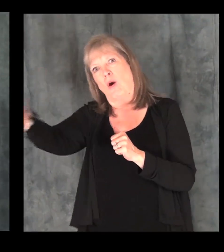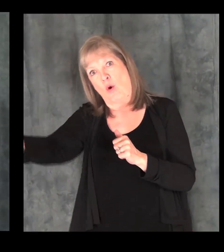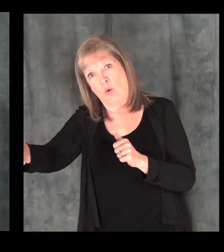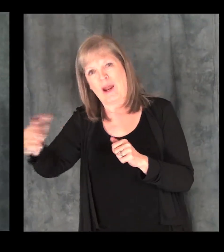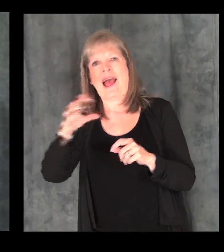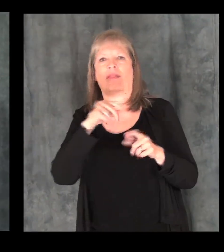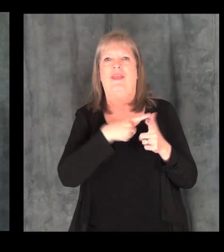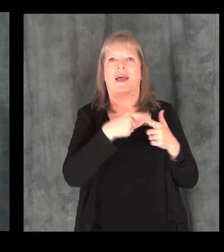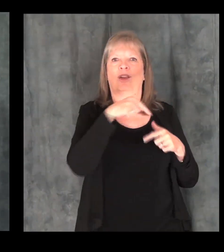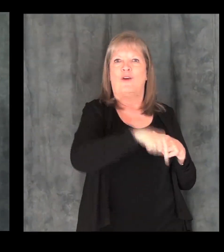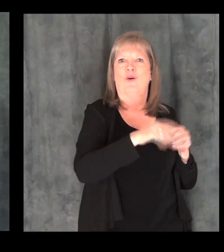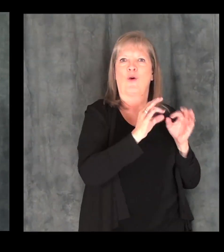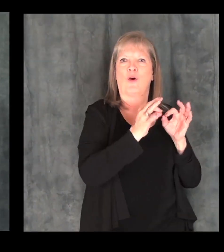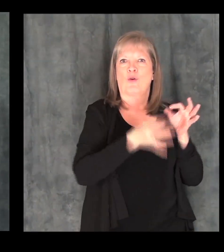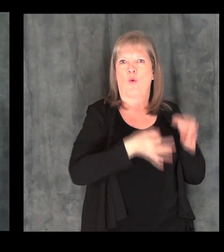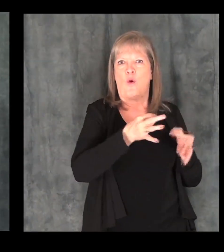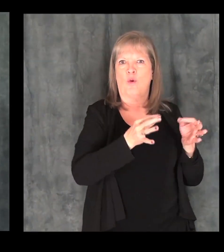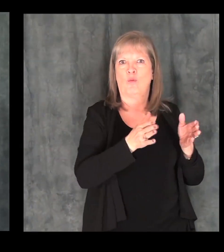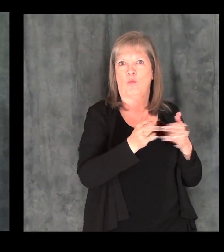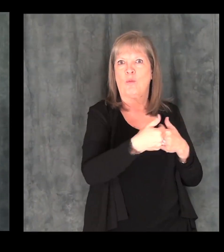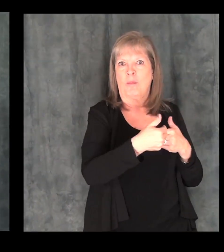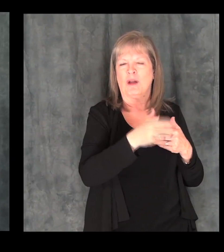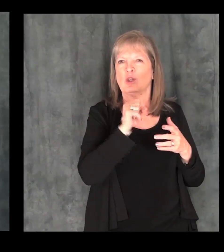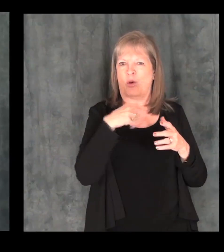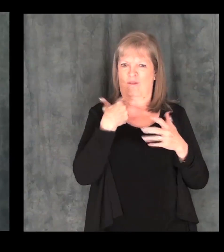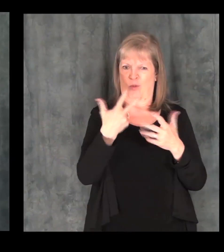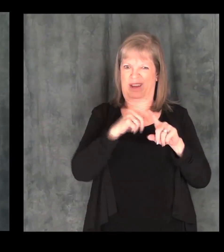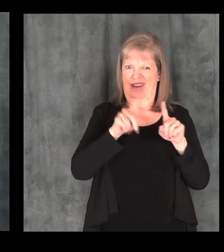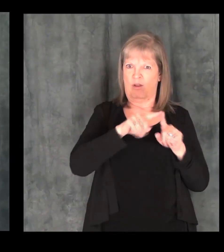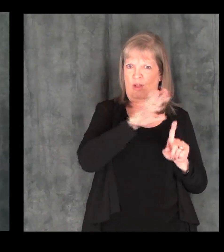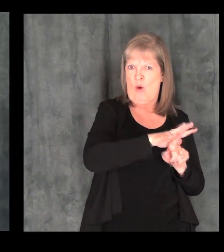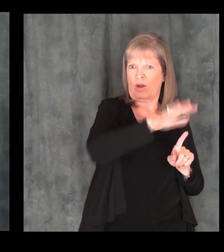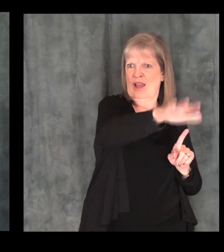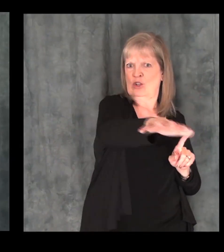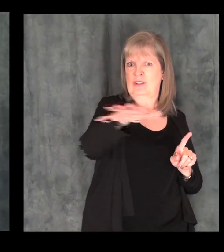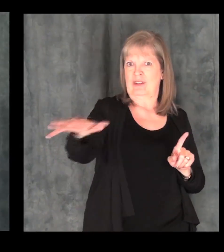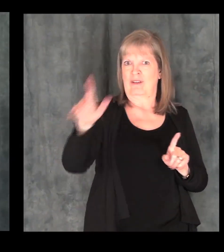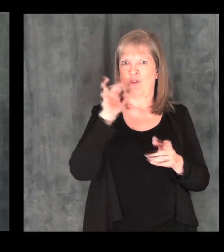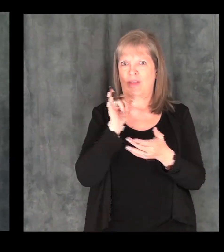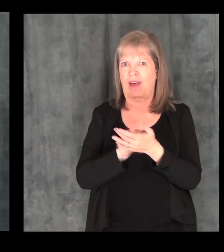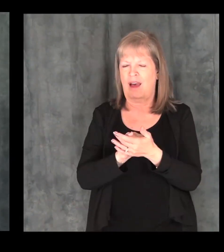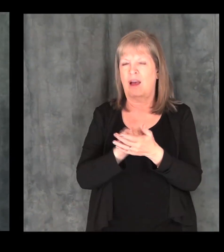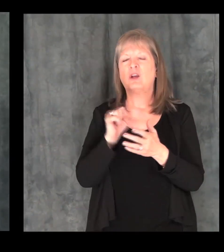were three different locations in those instances. So what we were